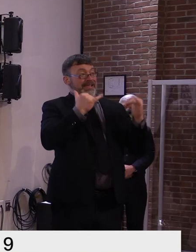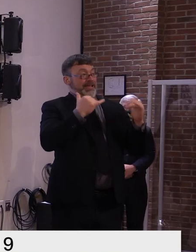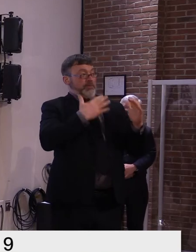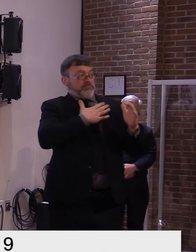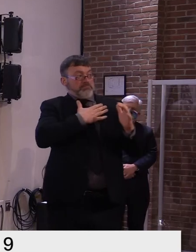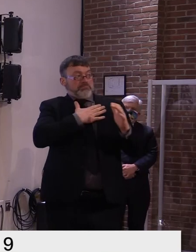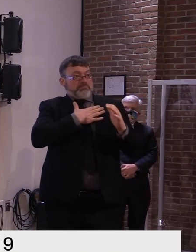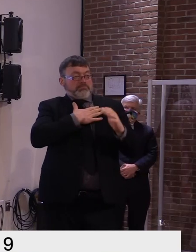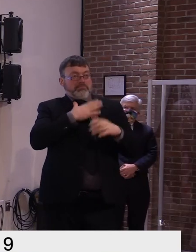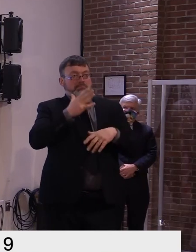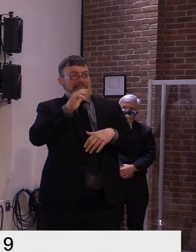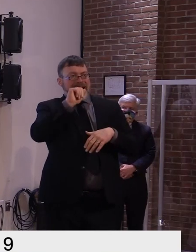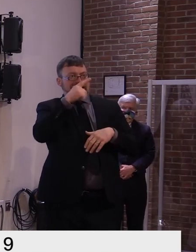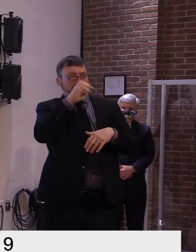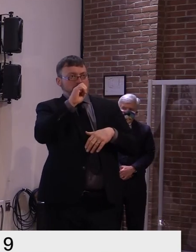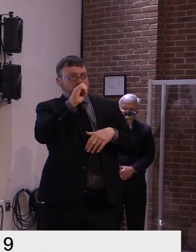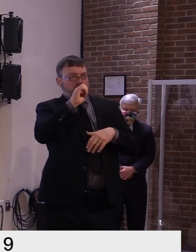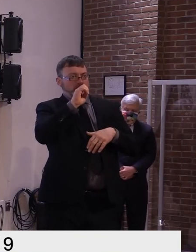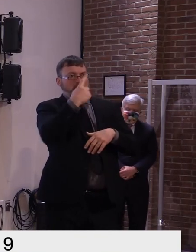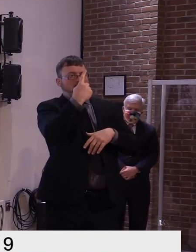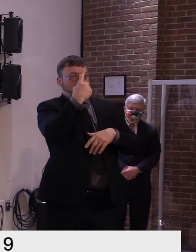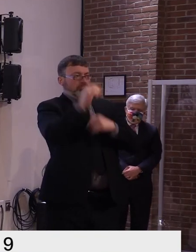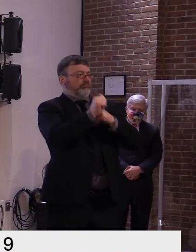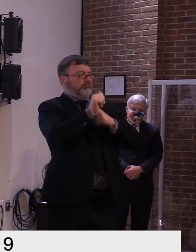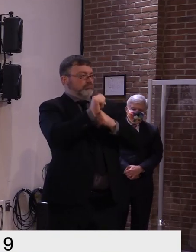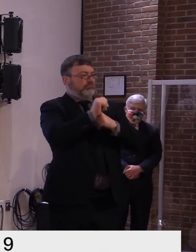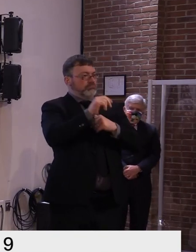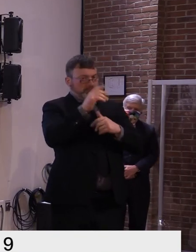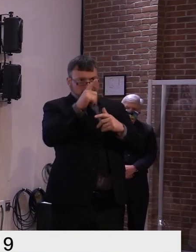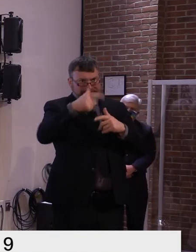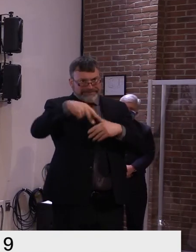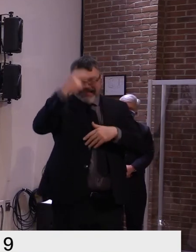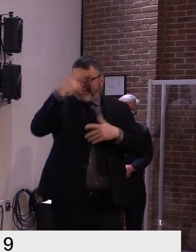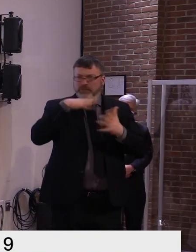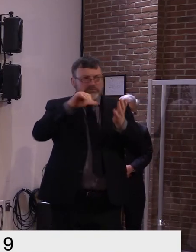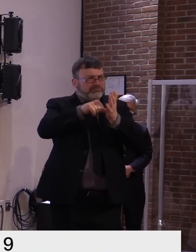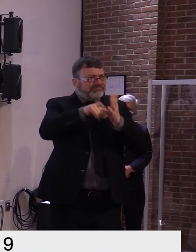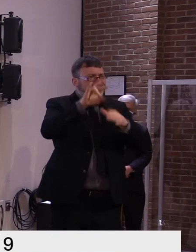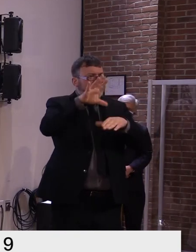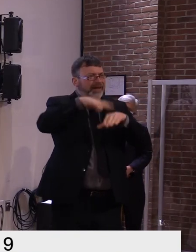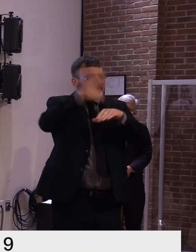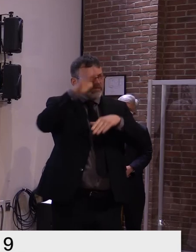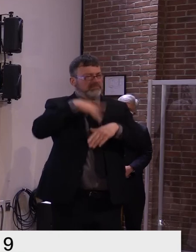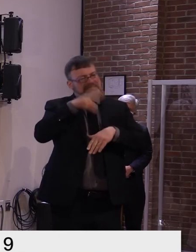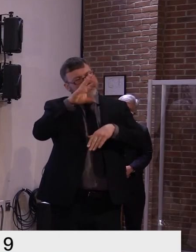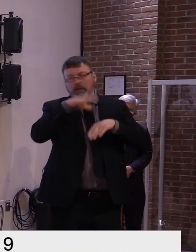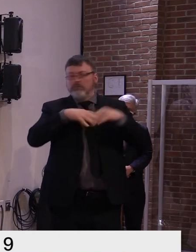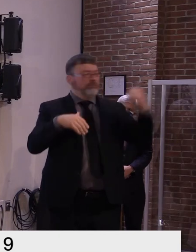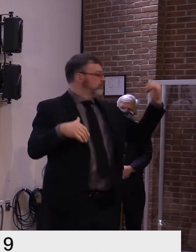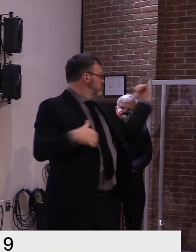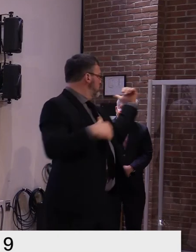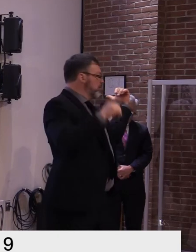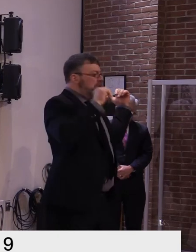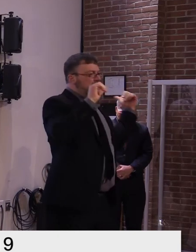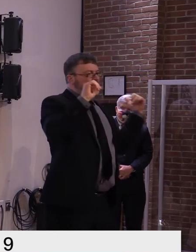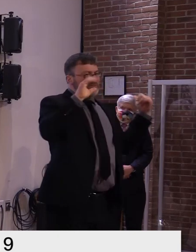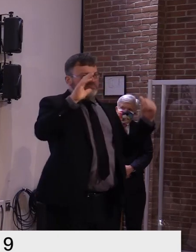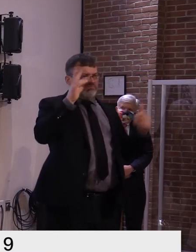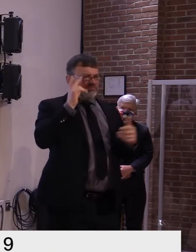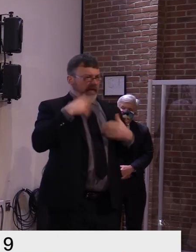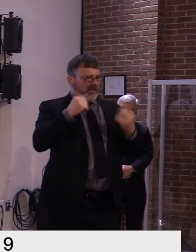case, the poor outcome being actually death, we are going through the higher age ranges that were illustrated well